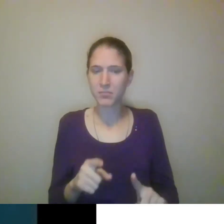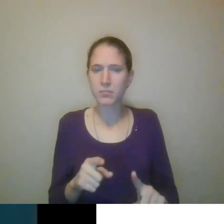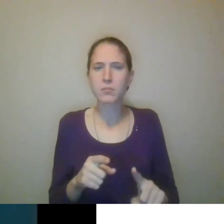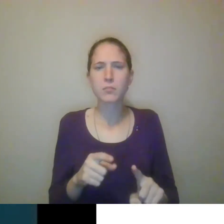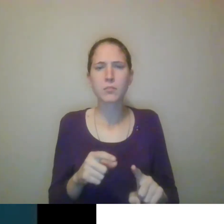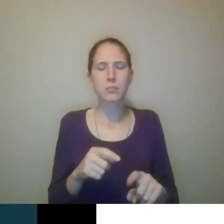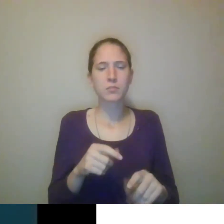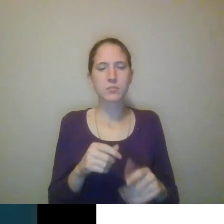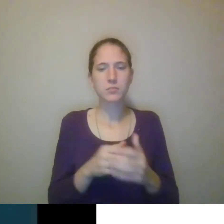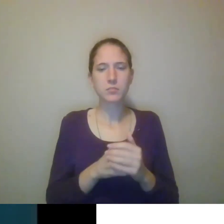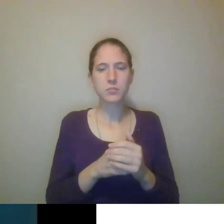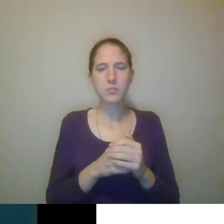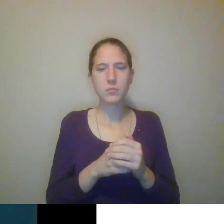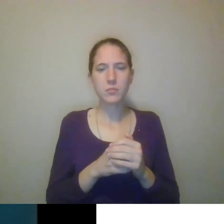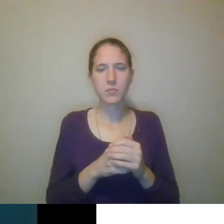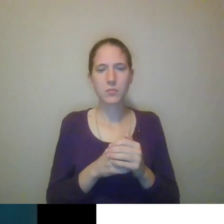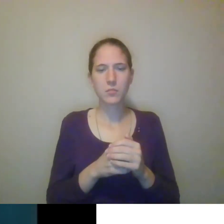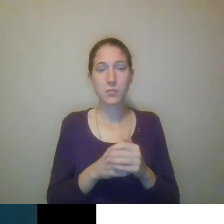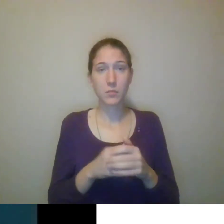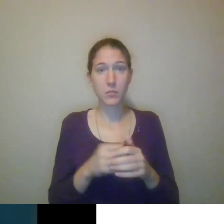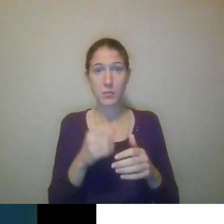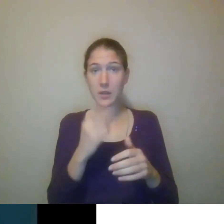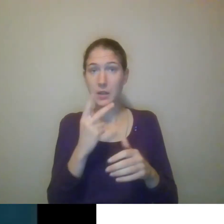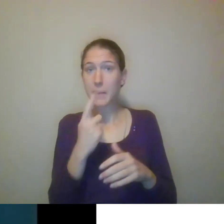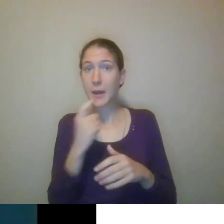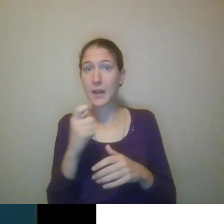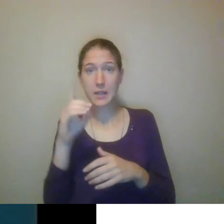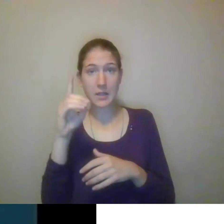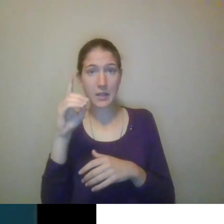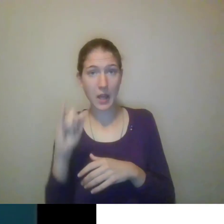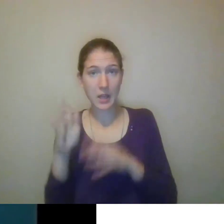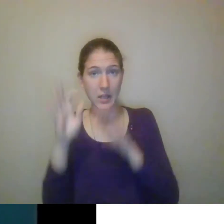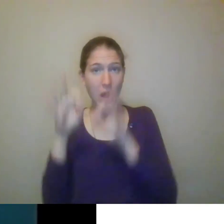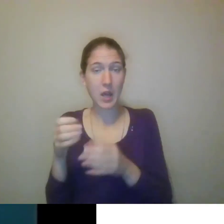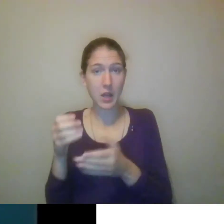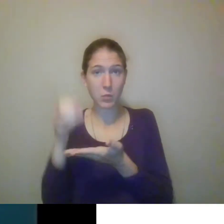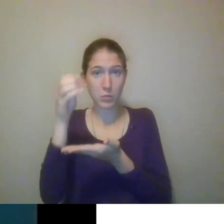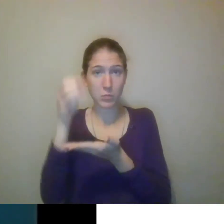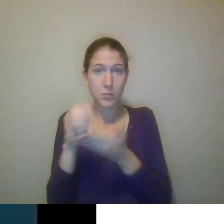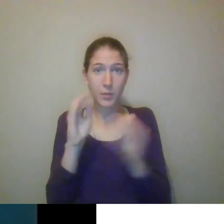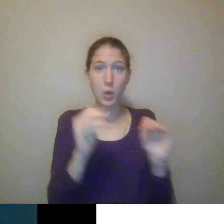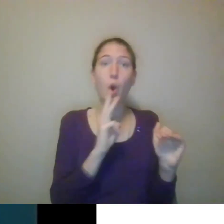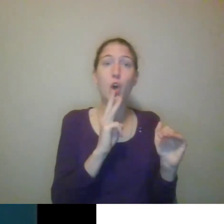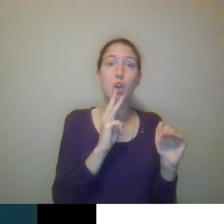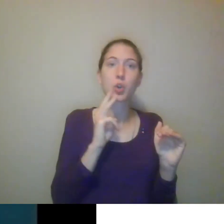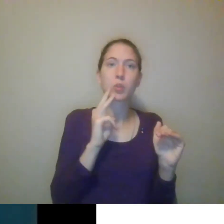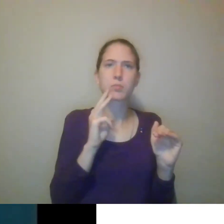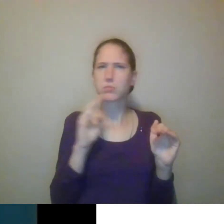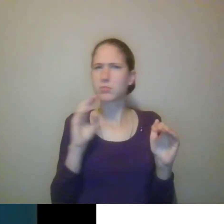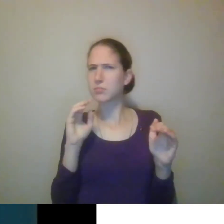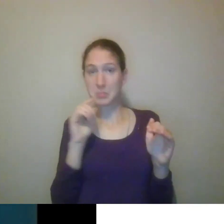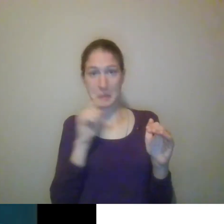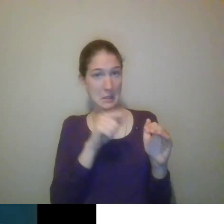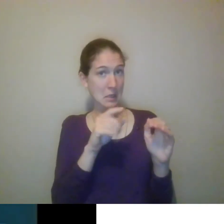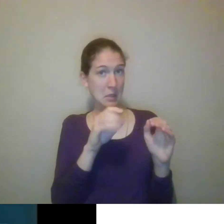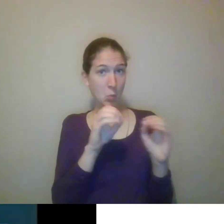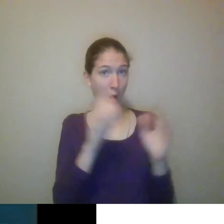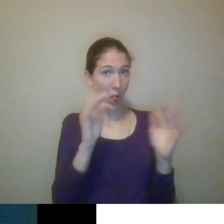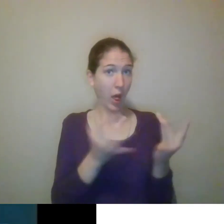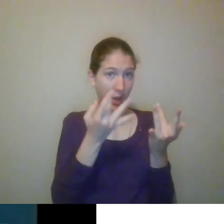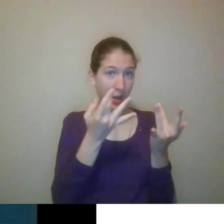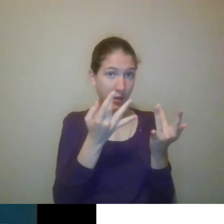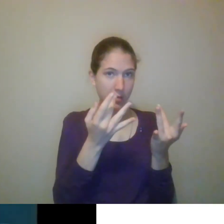as dark or as concentrated a color as the dye? No. All right?